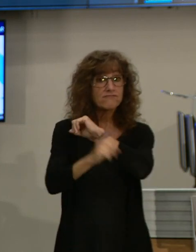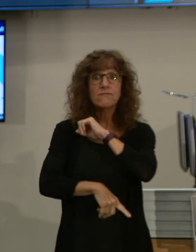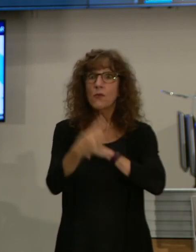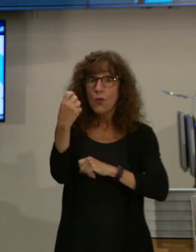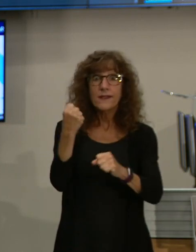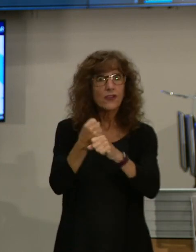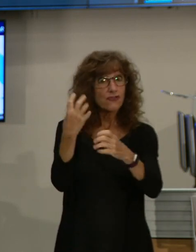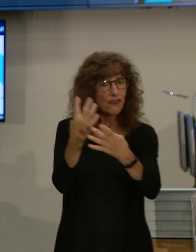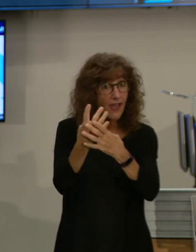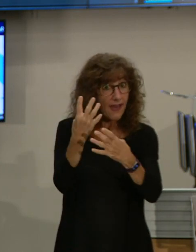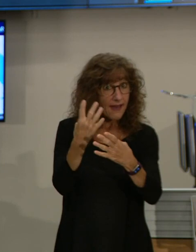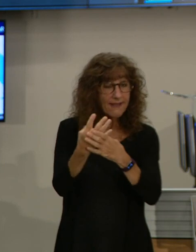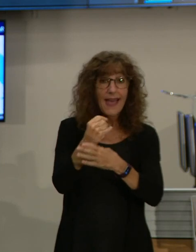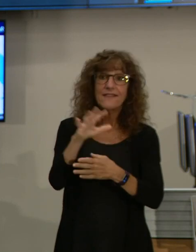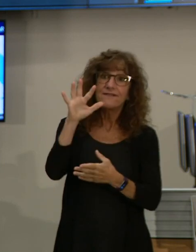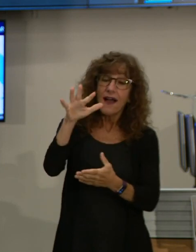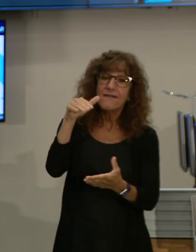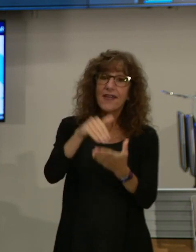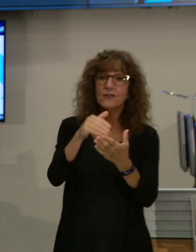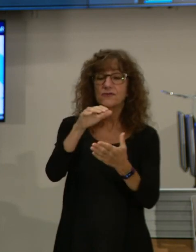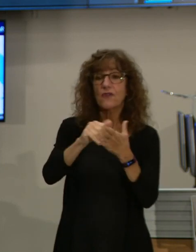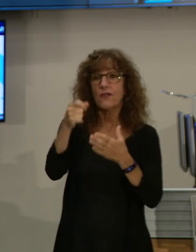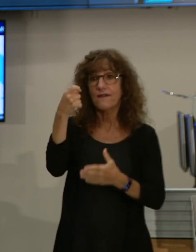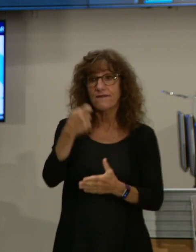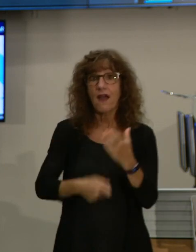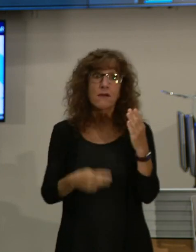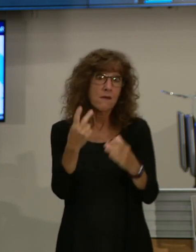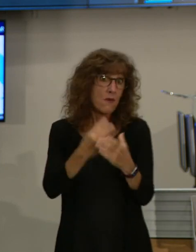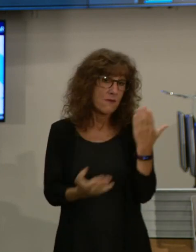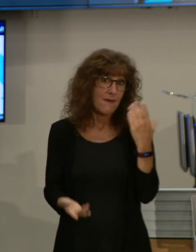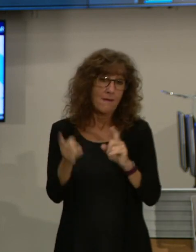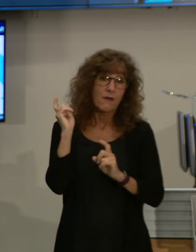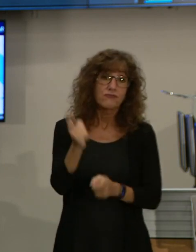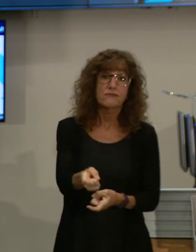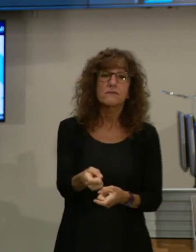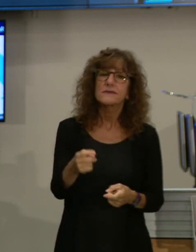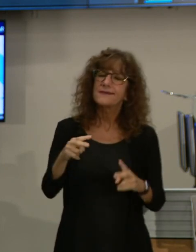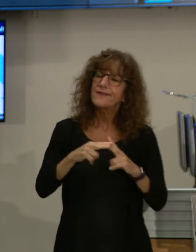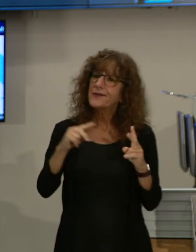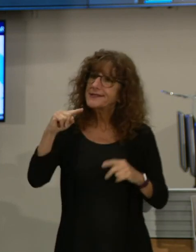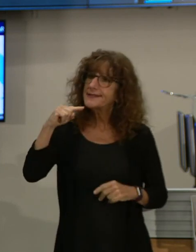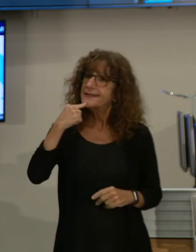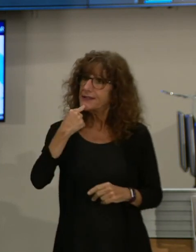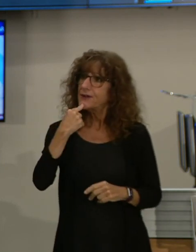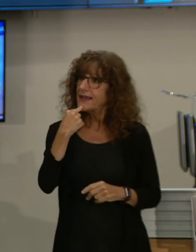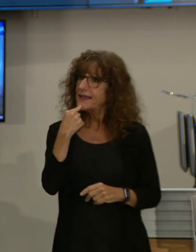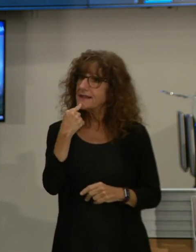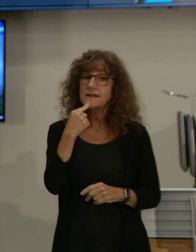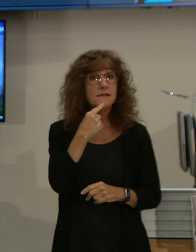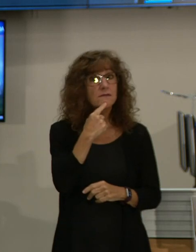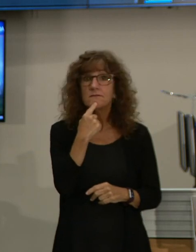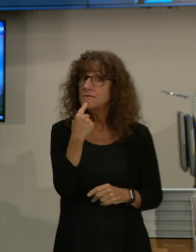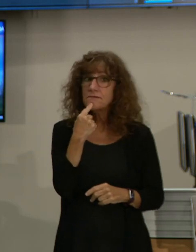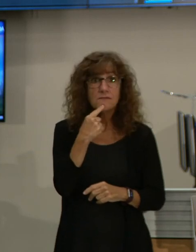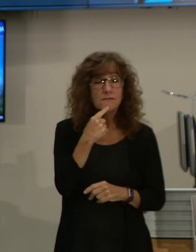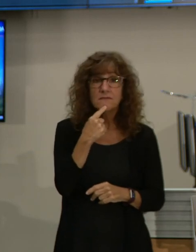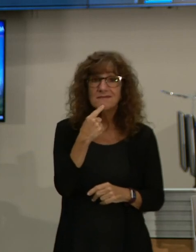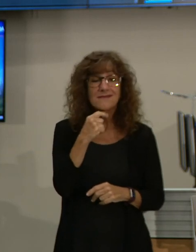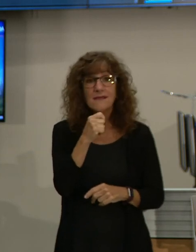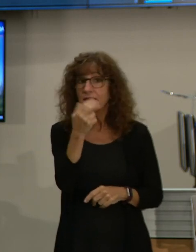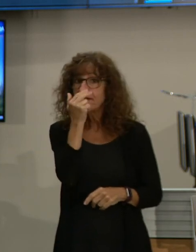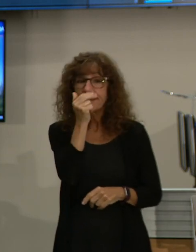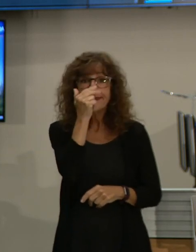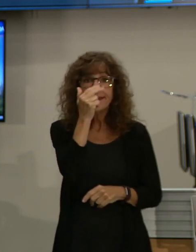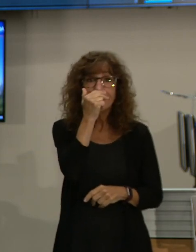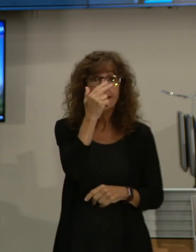in jail and a $5,000 fine or both. And so we are very serious. This, again, is no laughing matter. This is a very